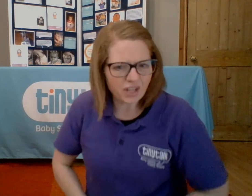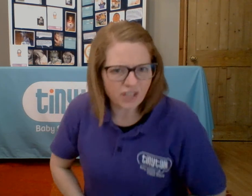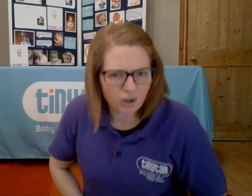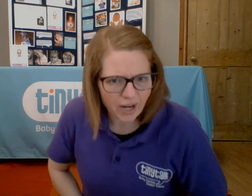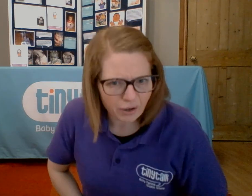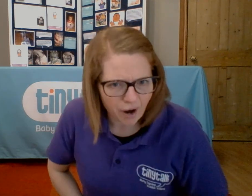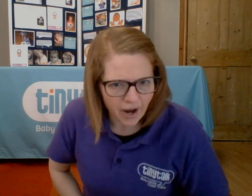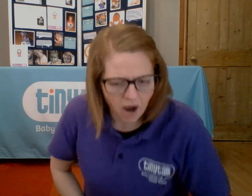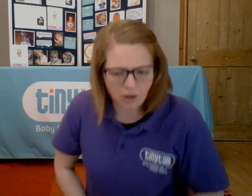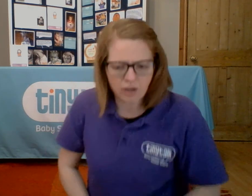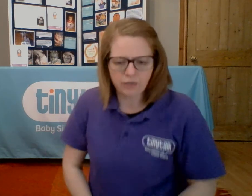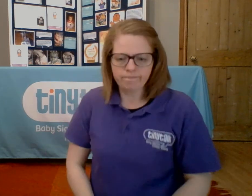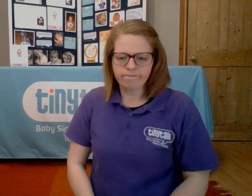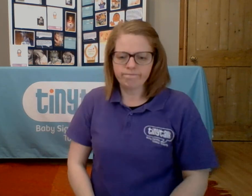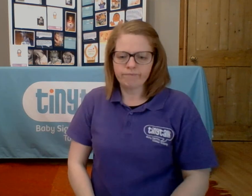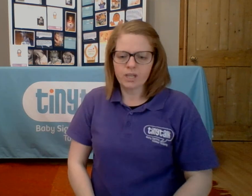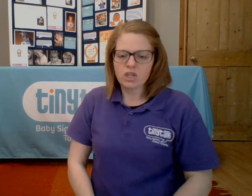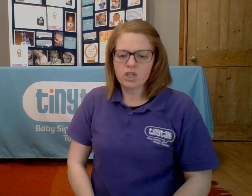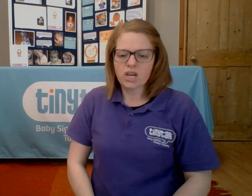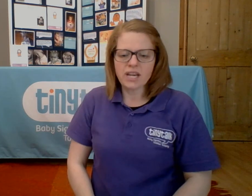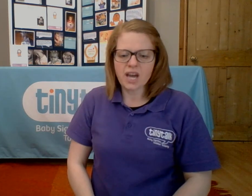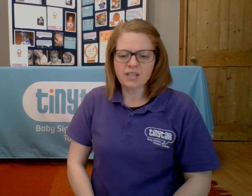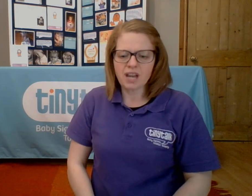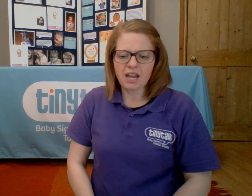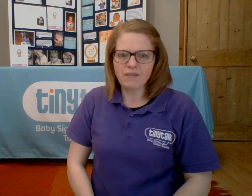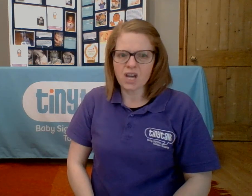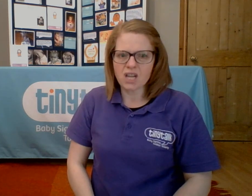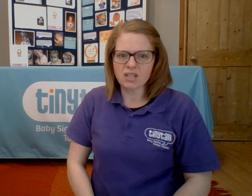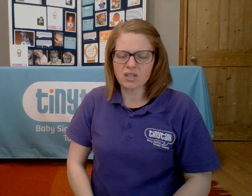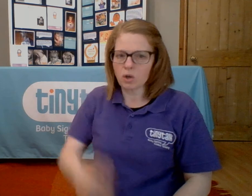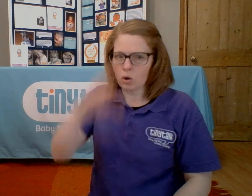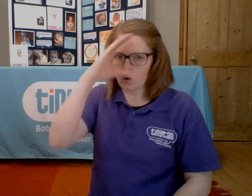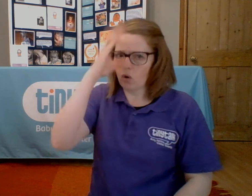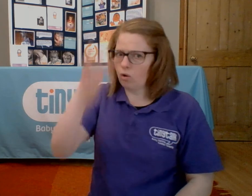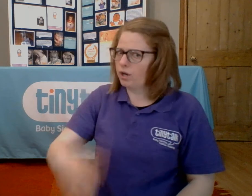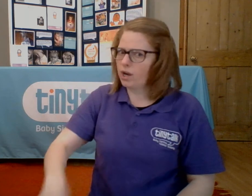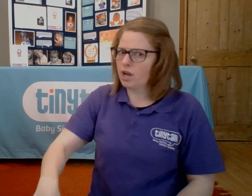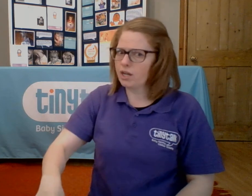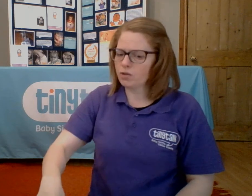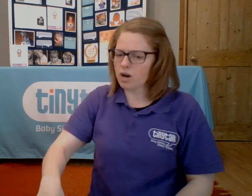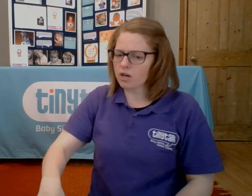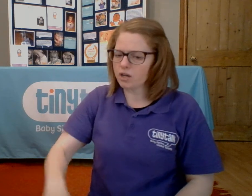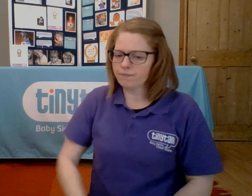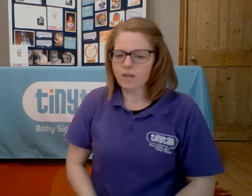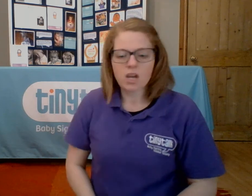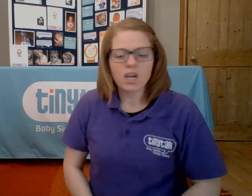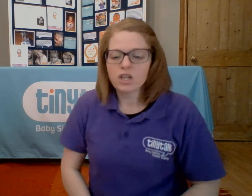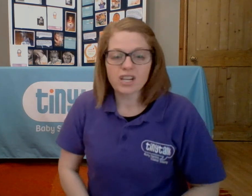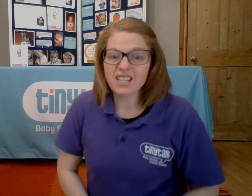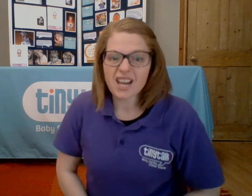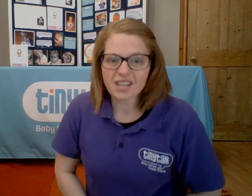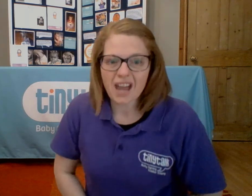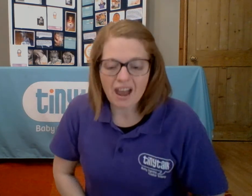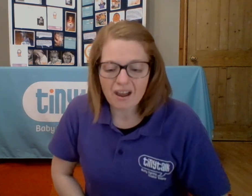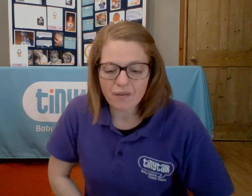a great grey hunk. She doesn't have tusks or a curly trunk. She doesn't have